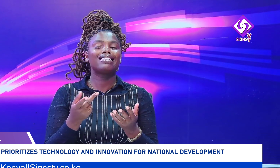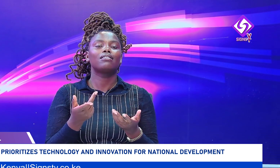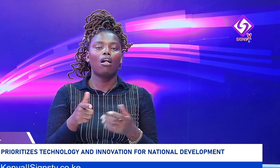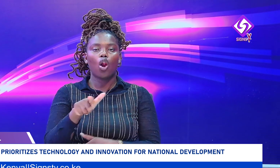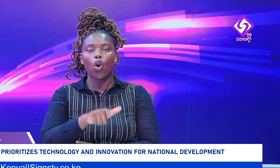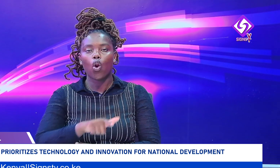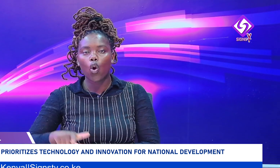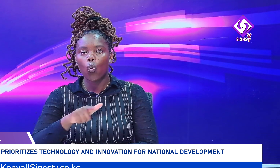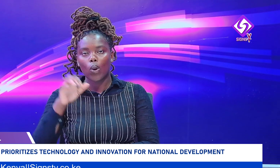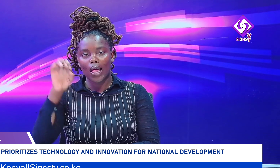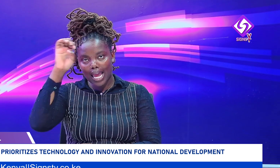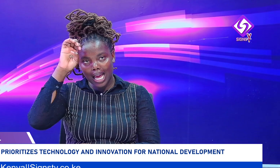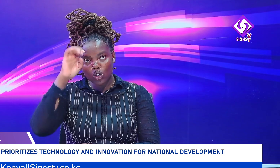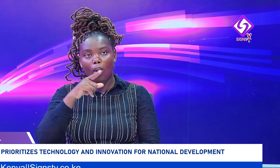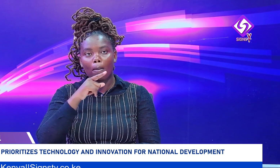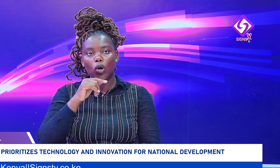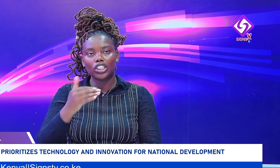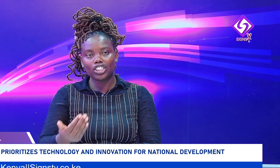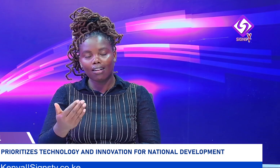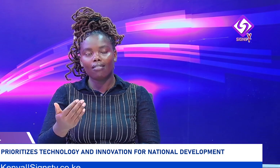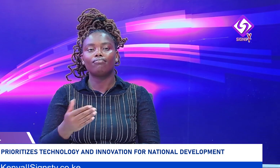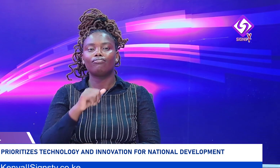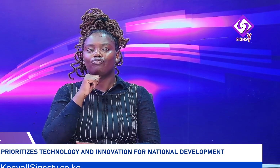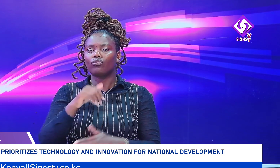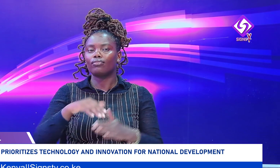in a significant boost to local education, the Boy Child